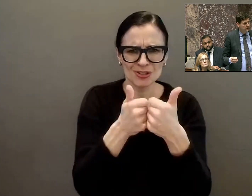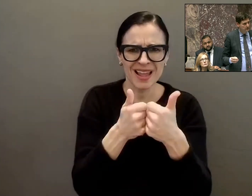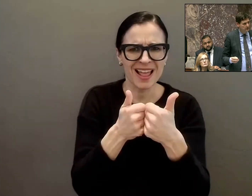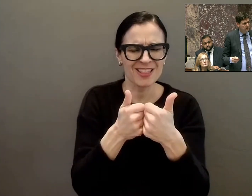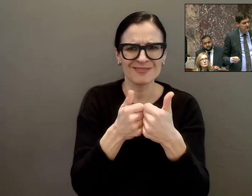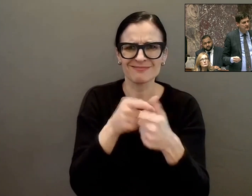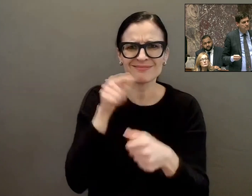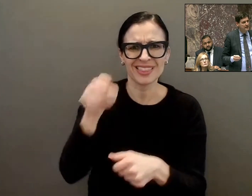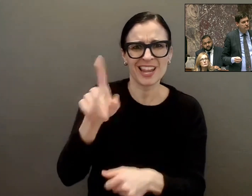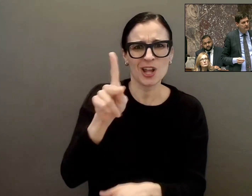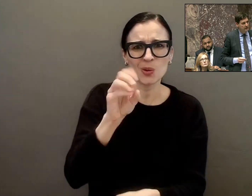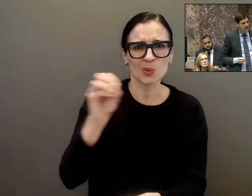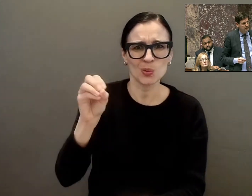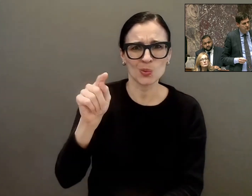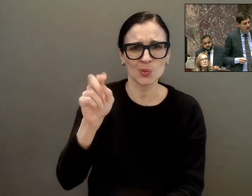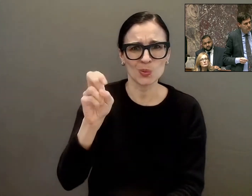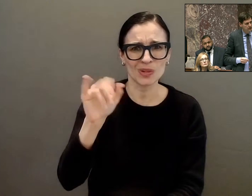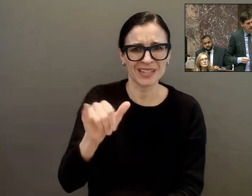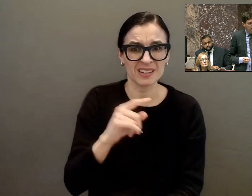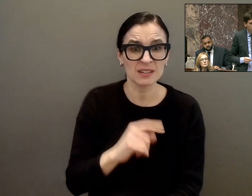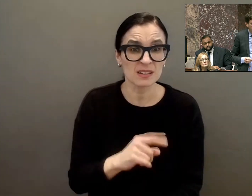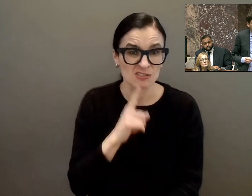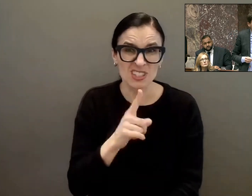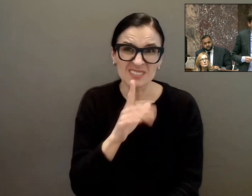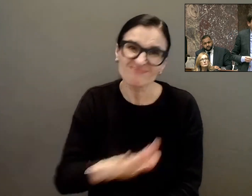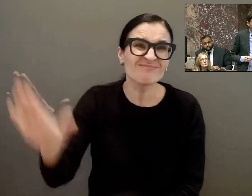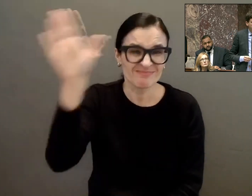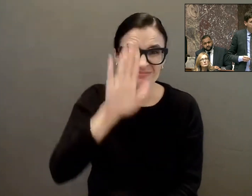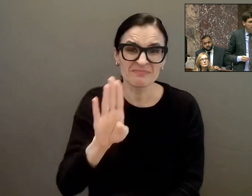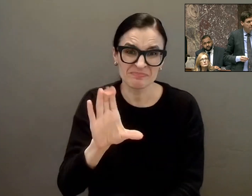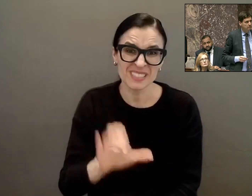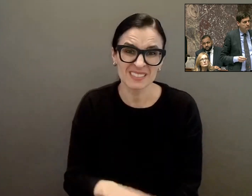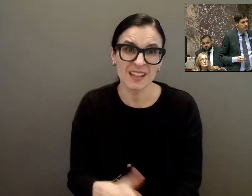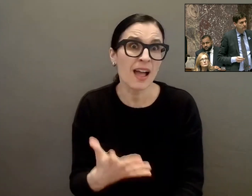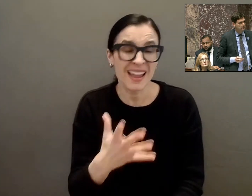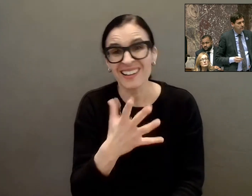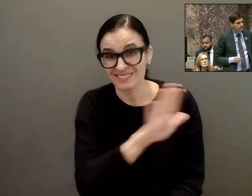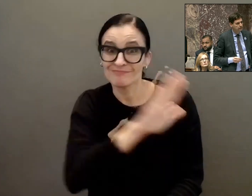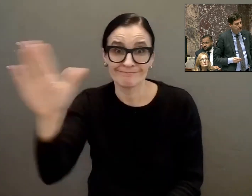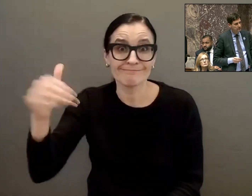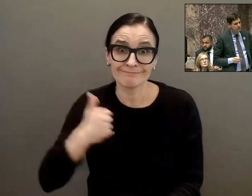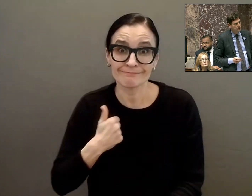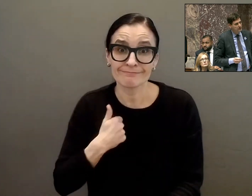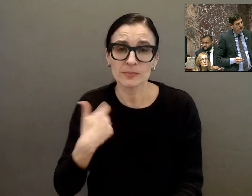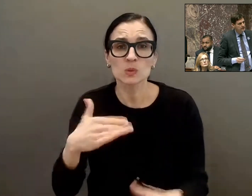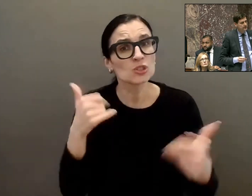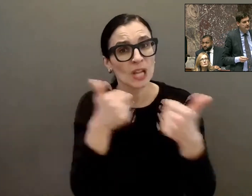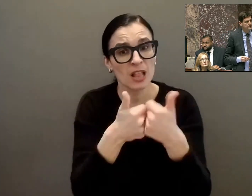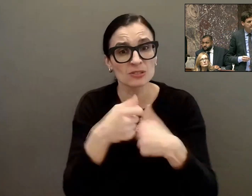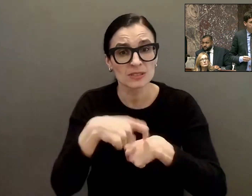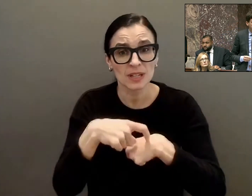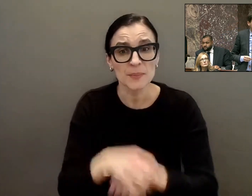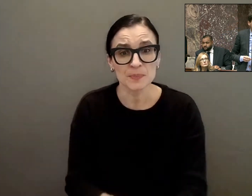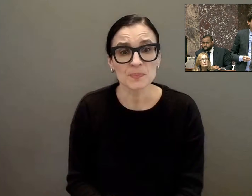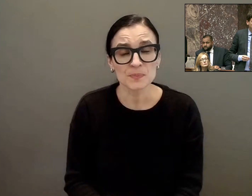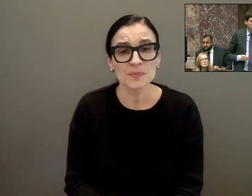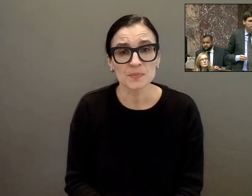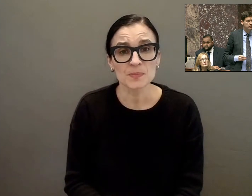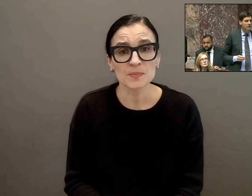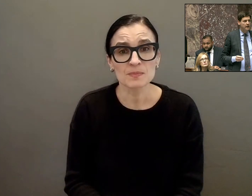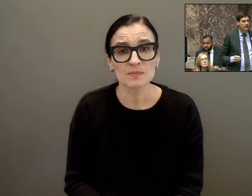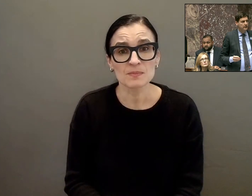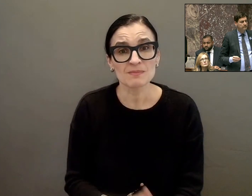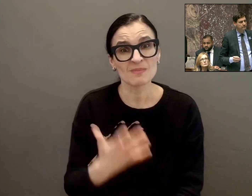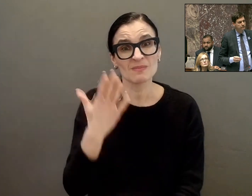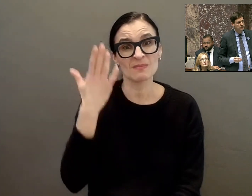country, is facing a major economic challenge right now, coming from the President of the United States, which